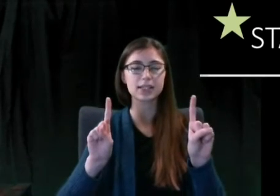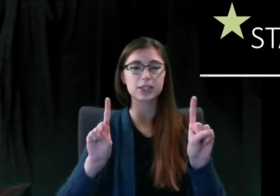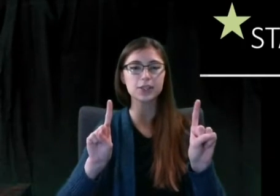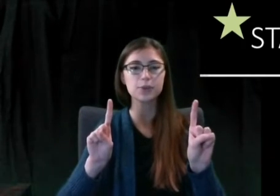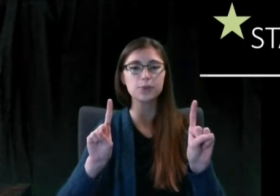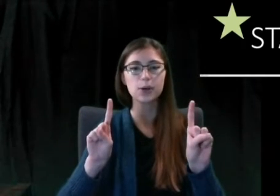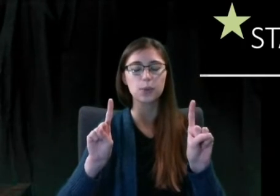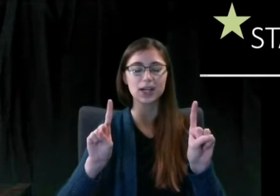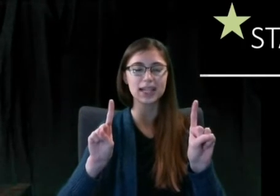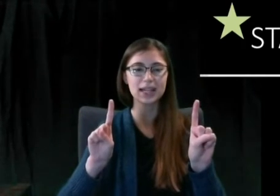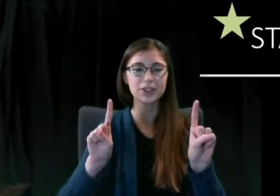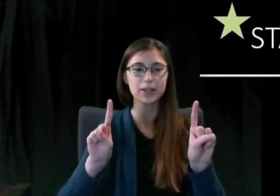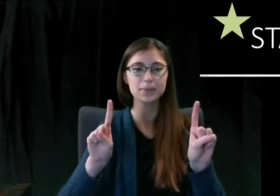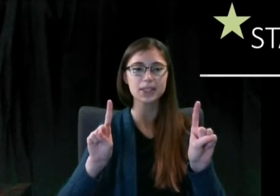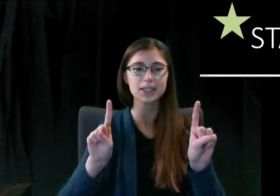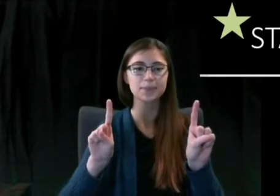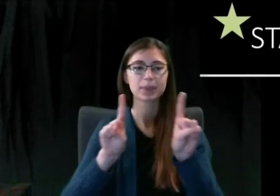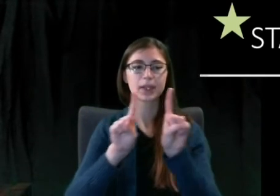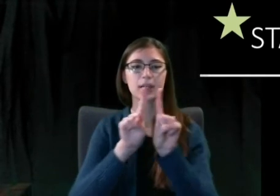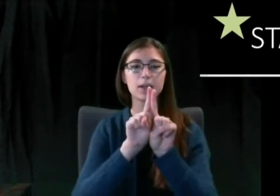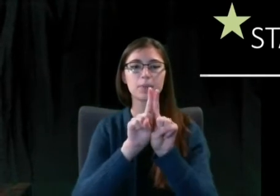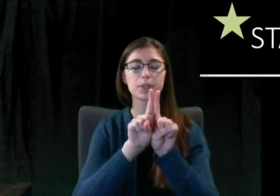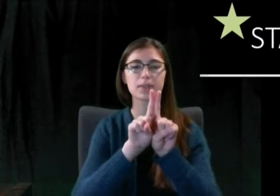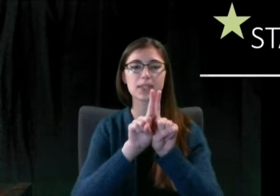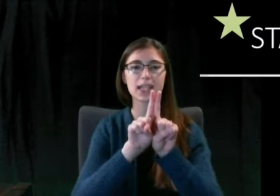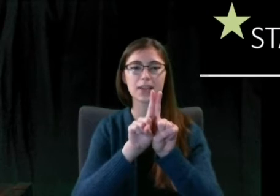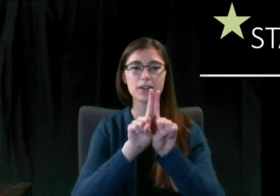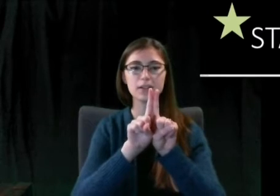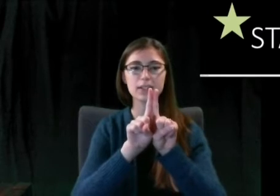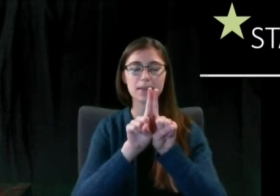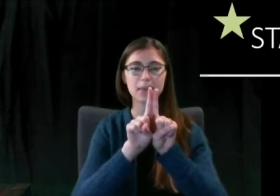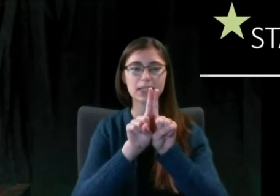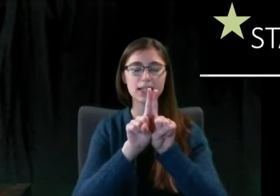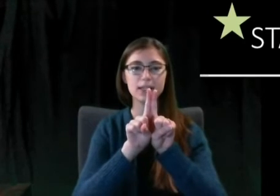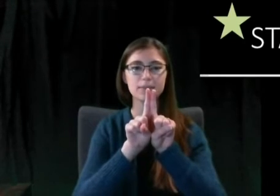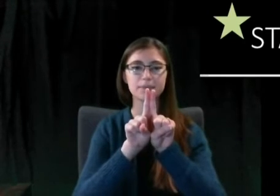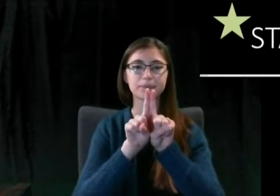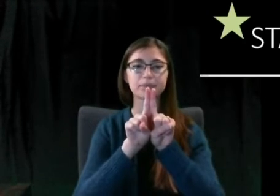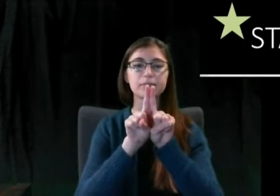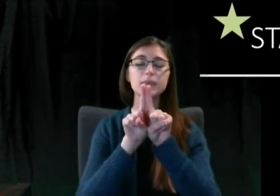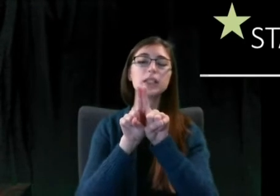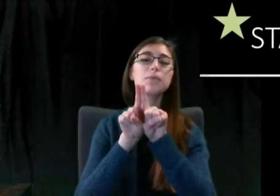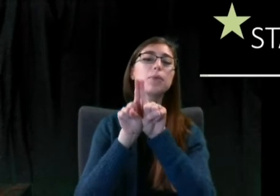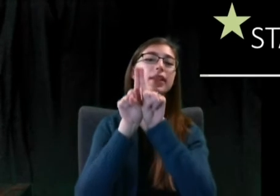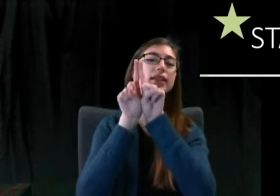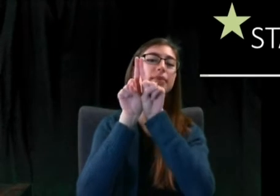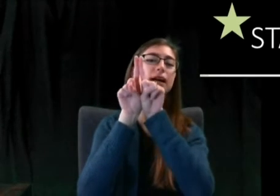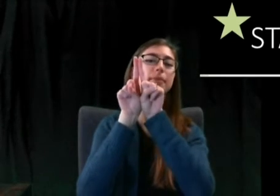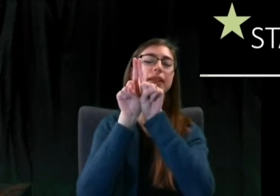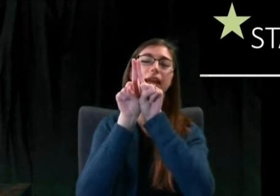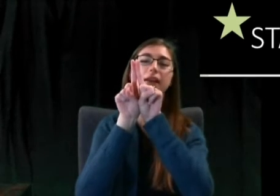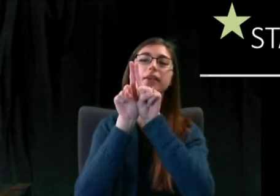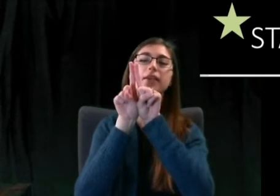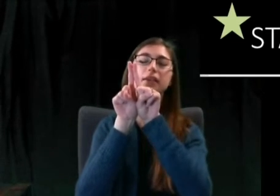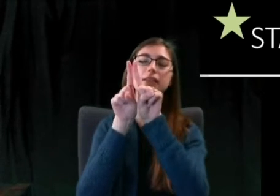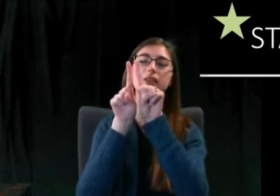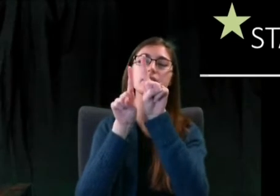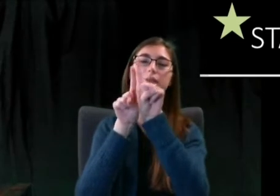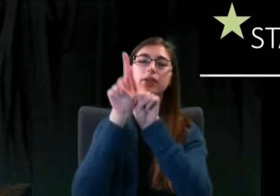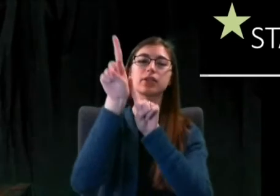two one-hand shapes, put them together side by side, point them up in the air, and these are going to